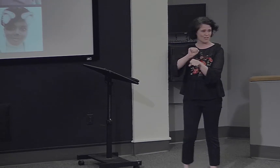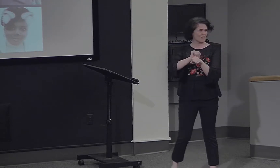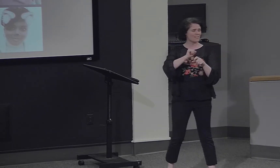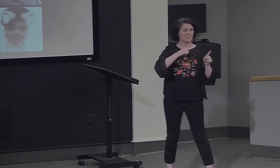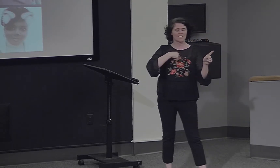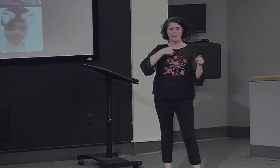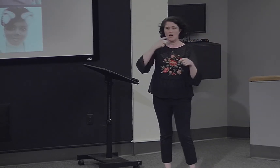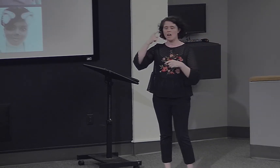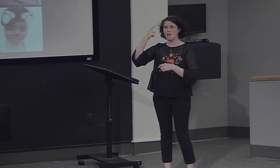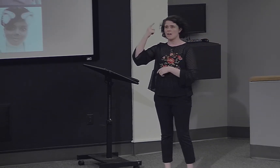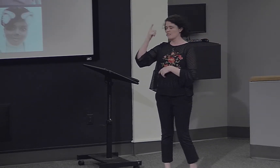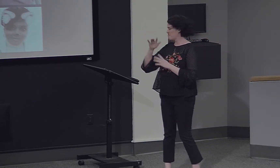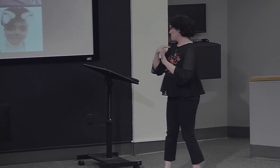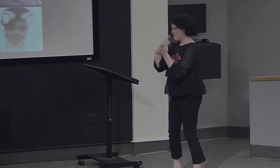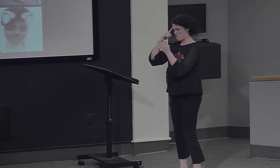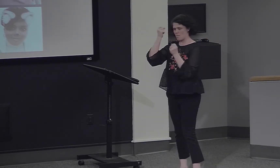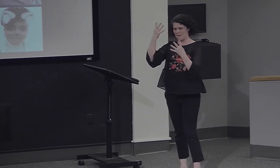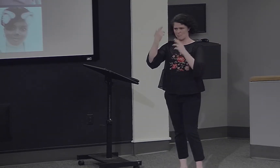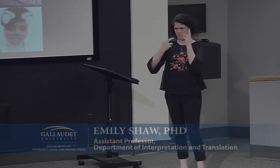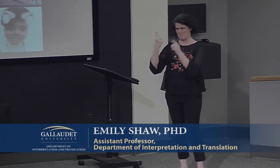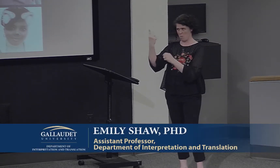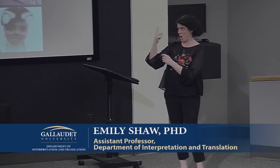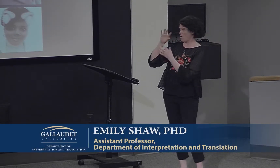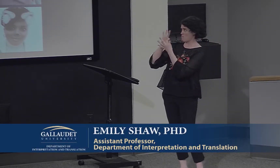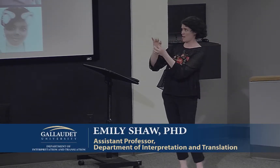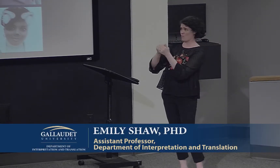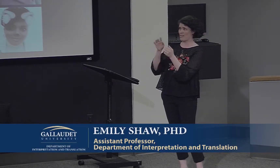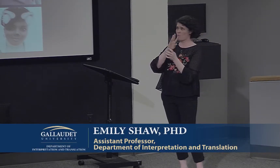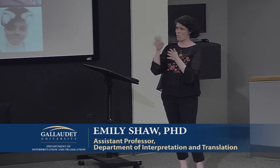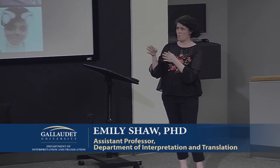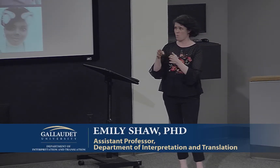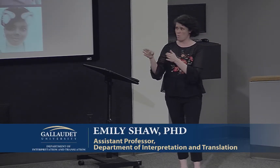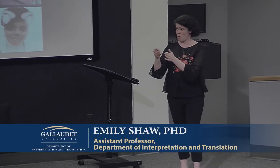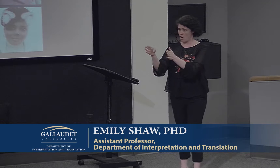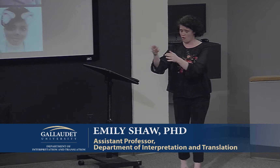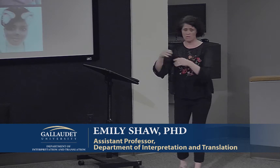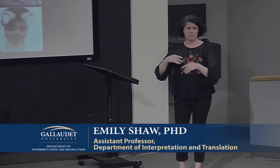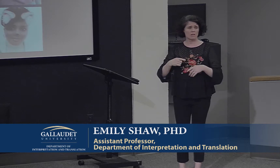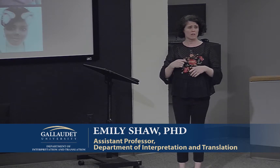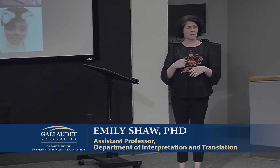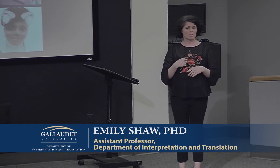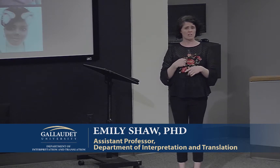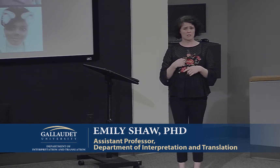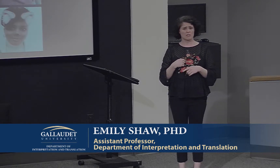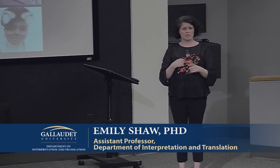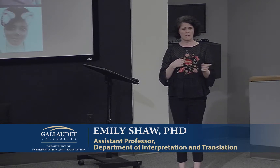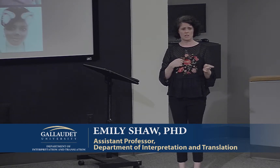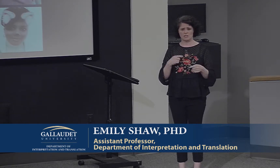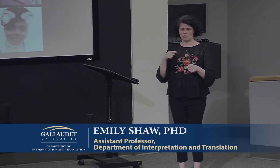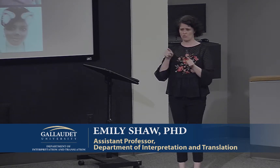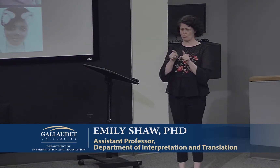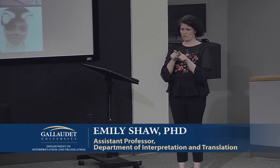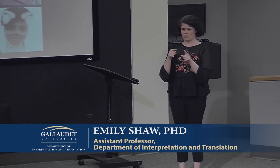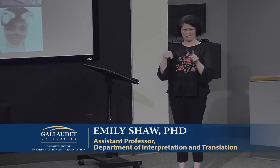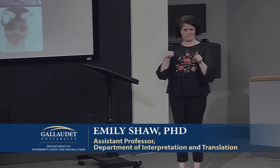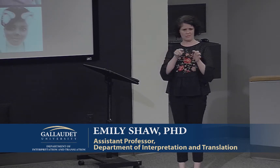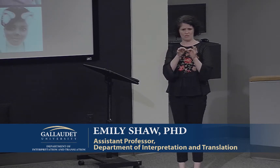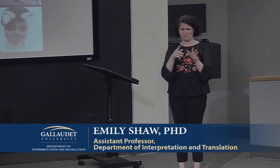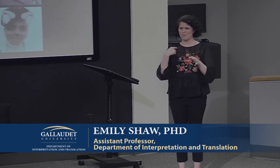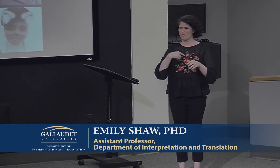Pamela, I am thrilled to see your work. I have many thoughts. One directly about the